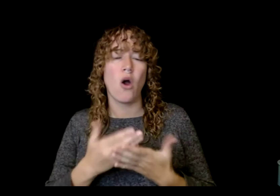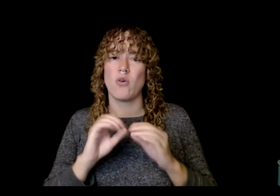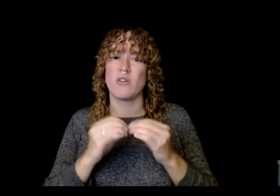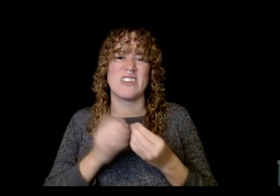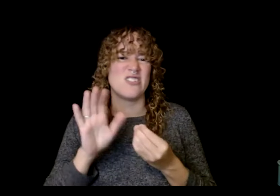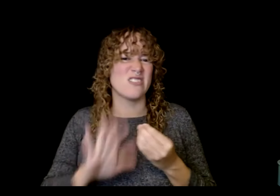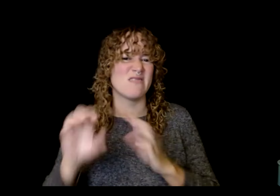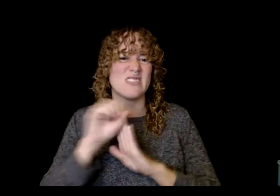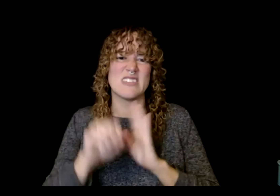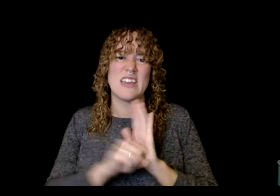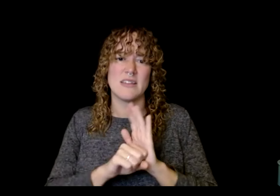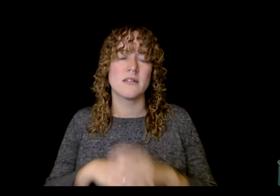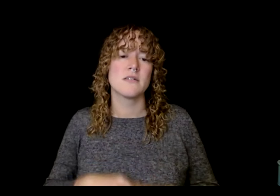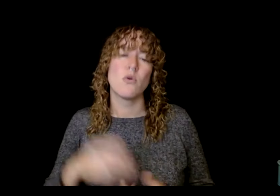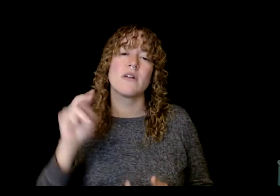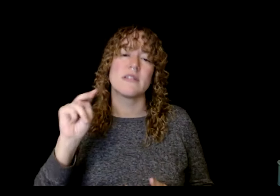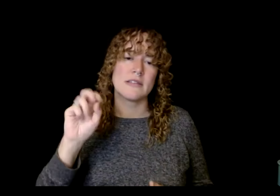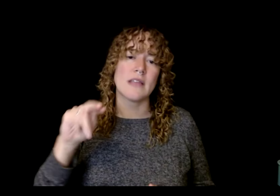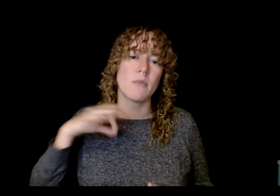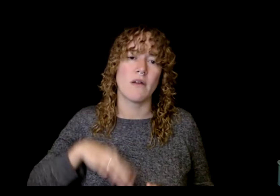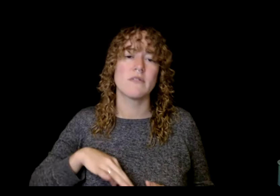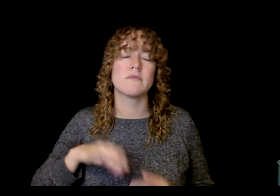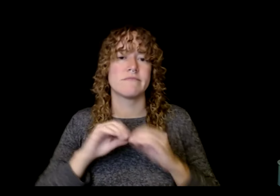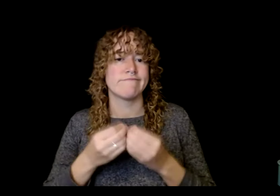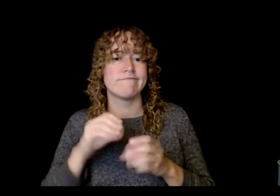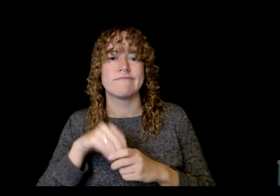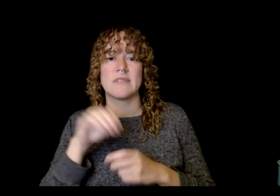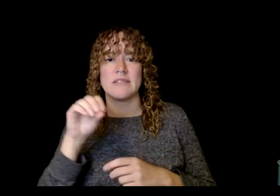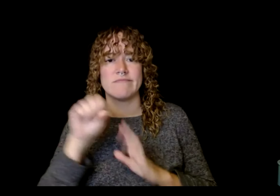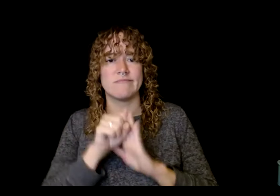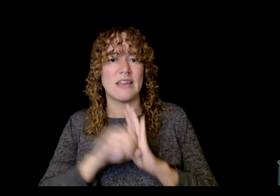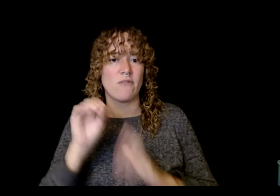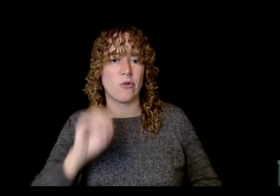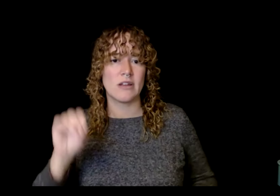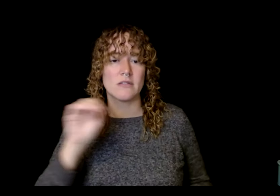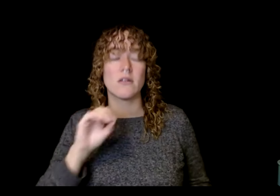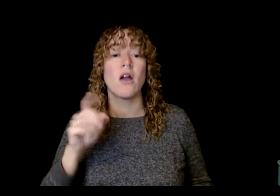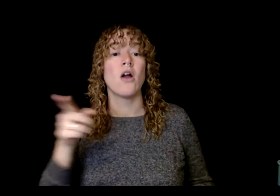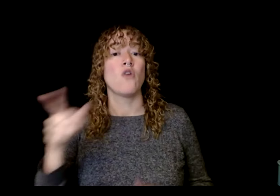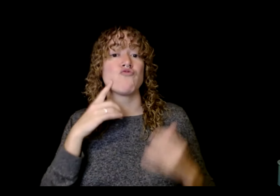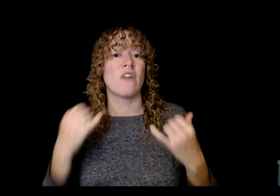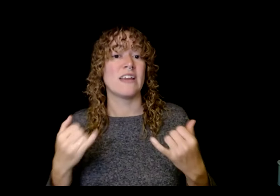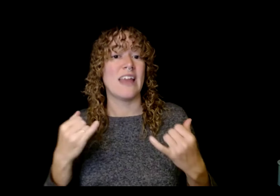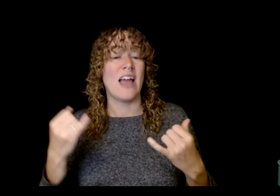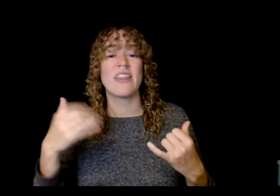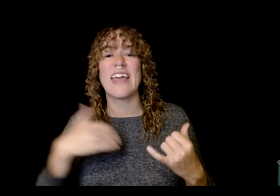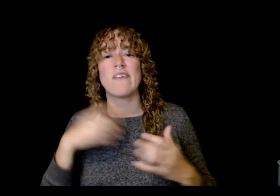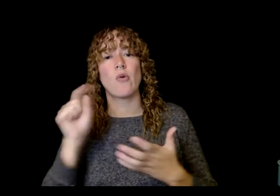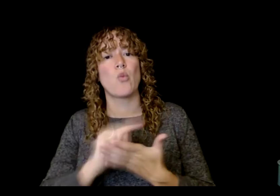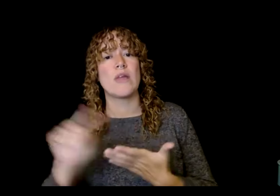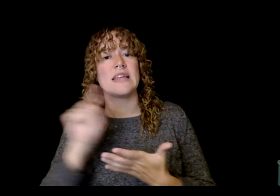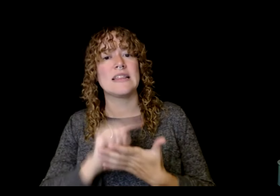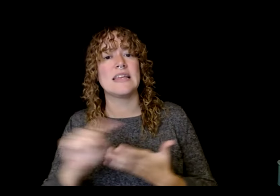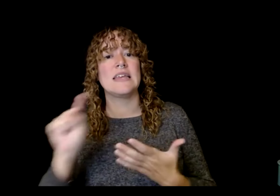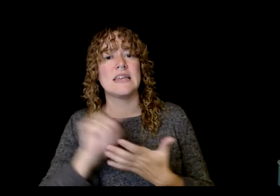Oregon, nonprofit organizations in Oregon to tap into. They are currently running weekly webinars relating